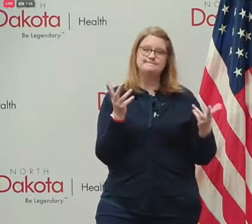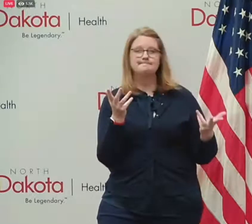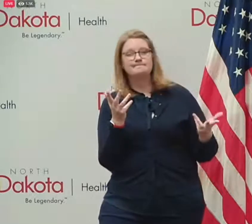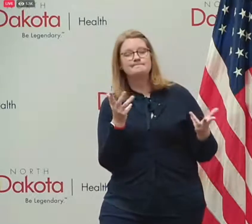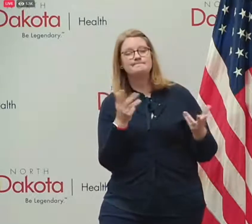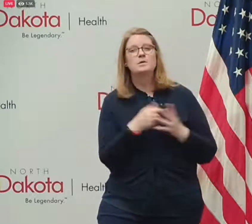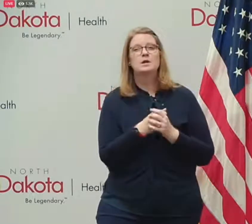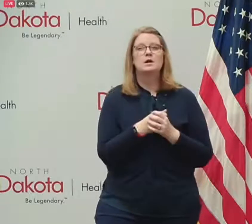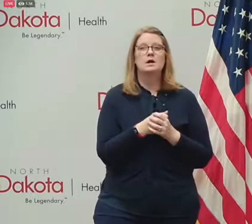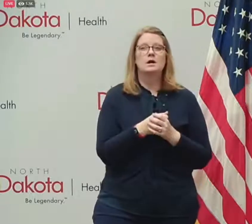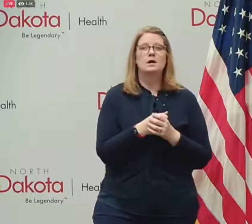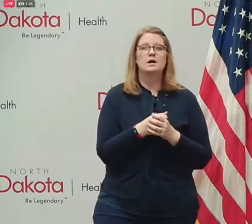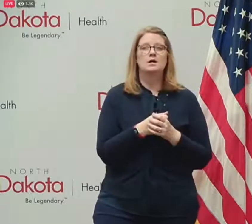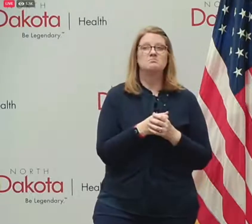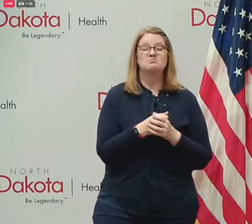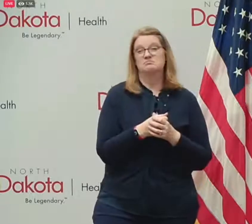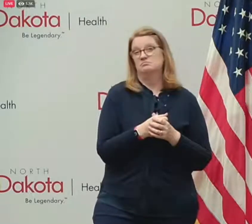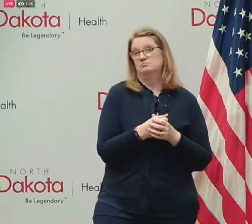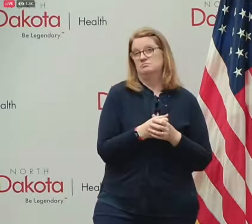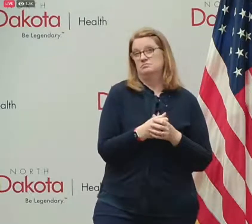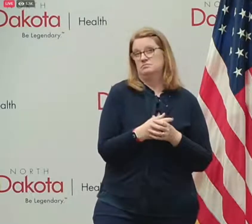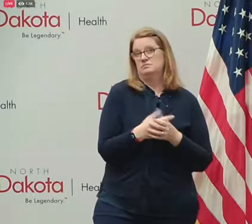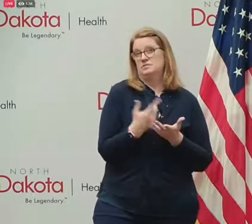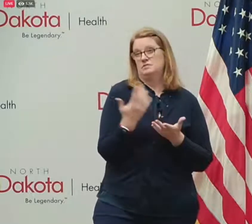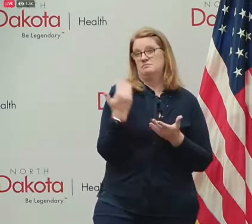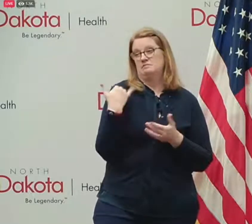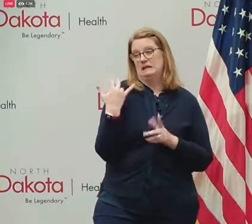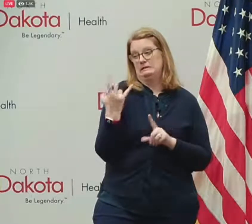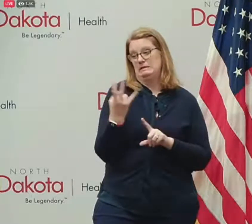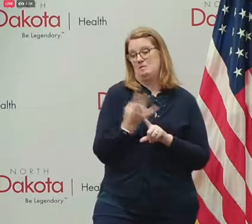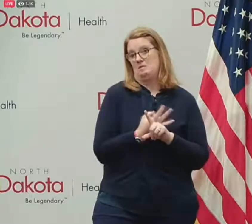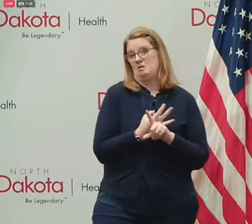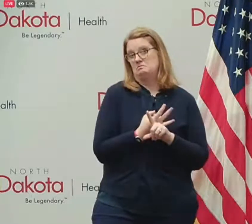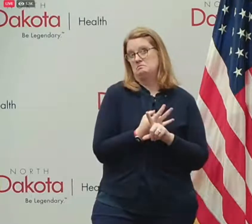throughout this pandemic for 7 months, have outperformed